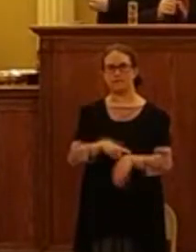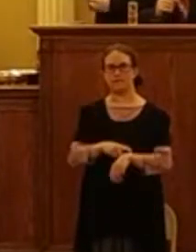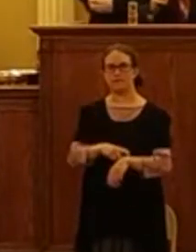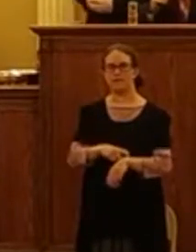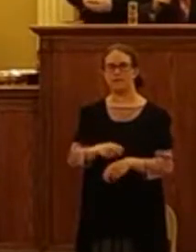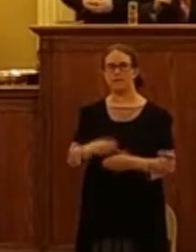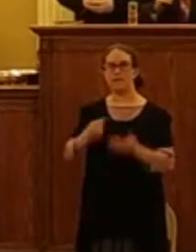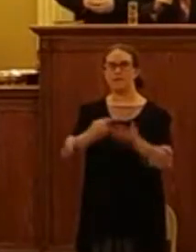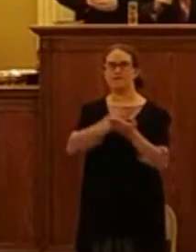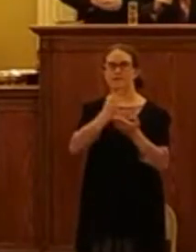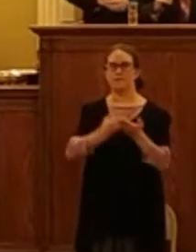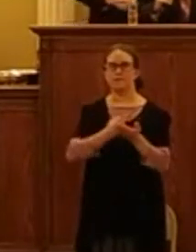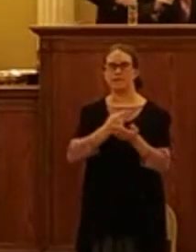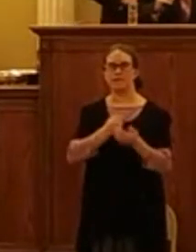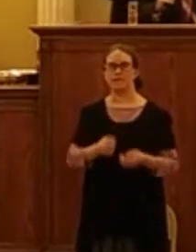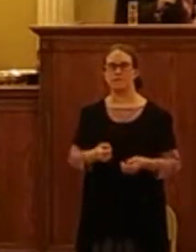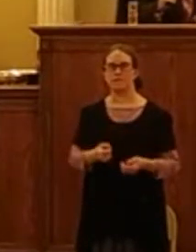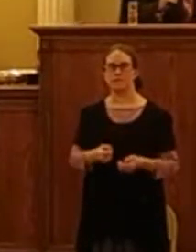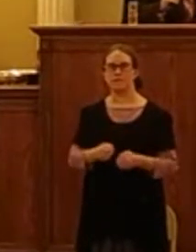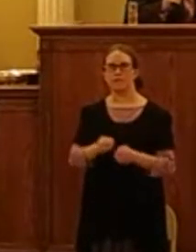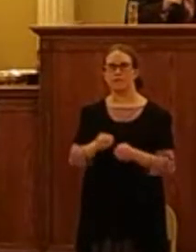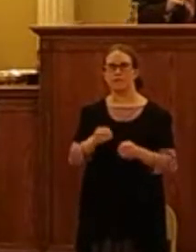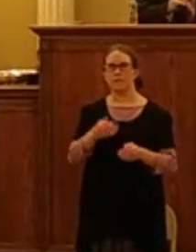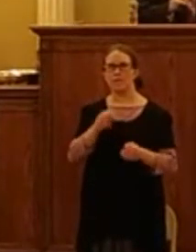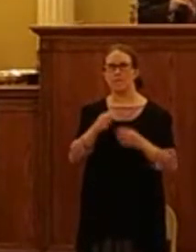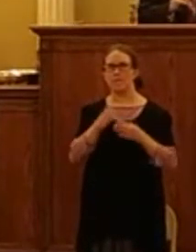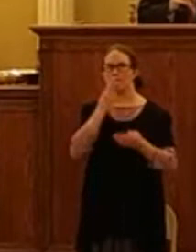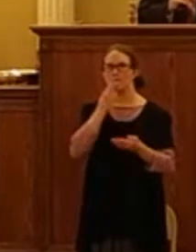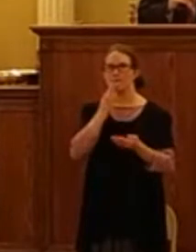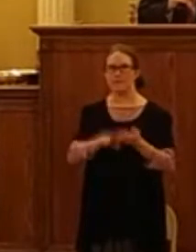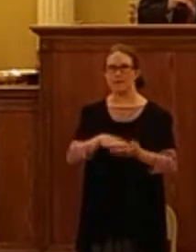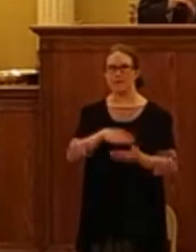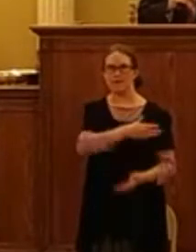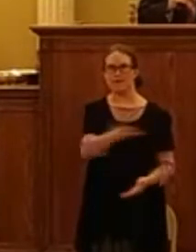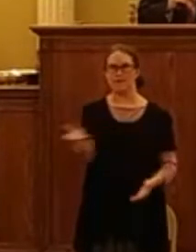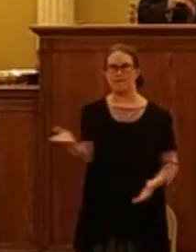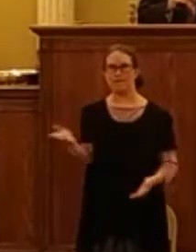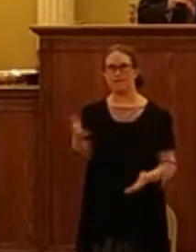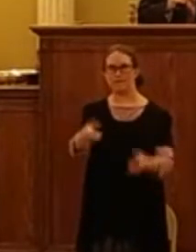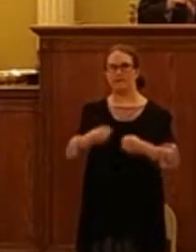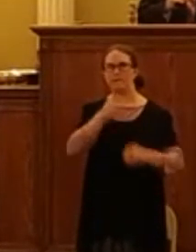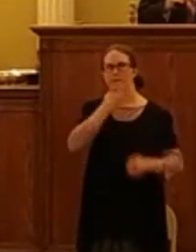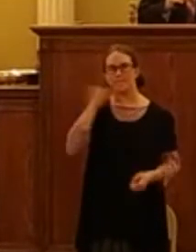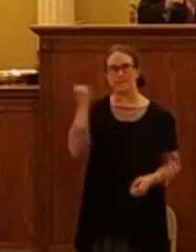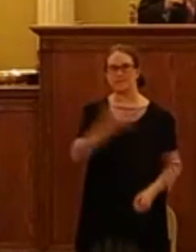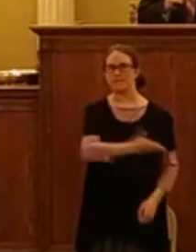said, sometimes the worst of us gets the best of us.